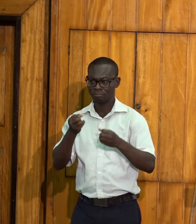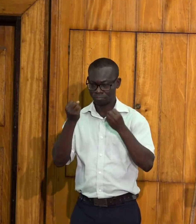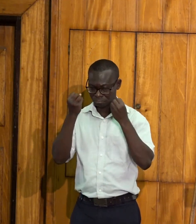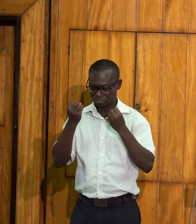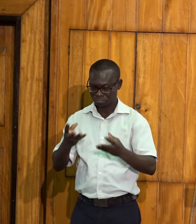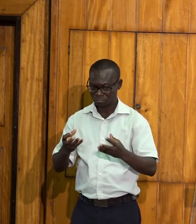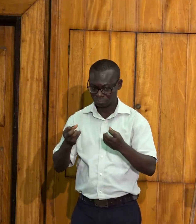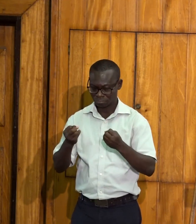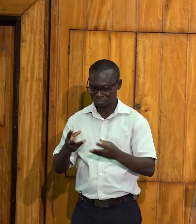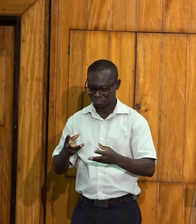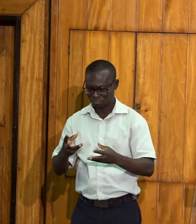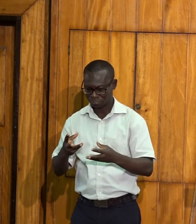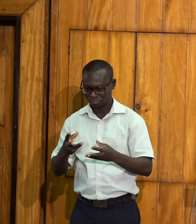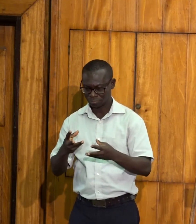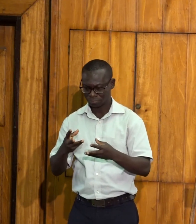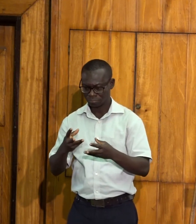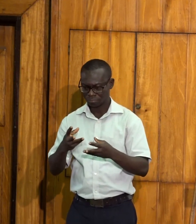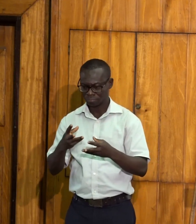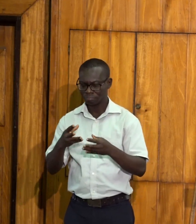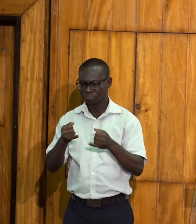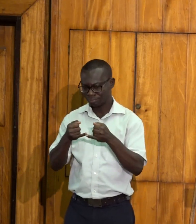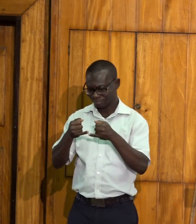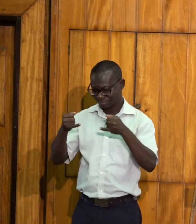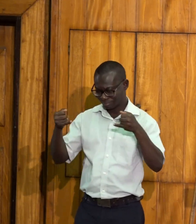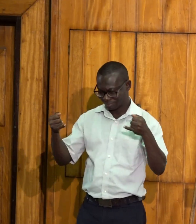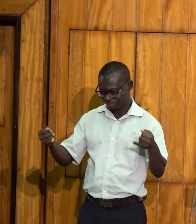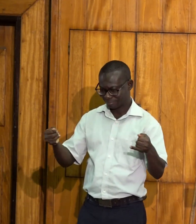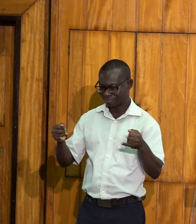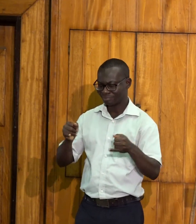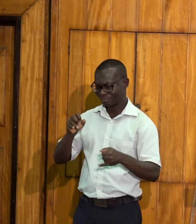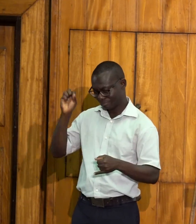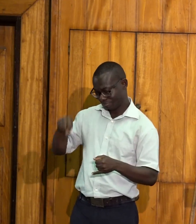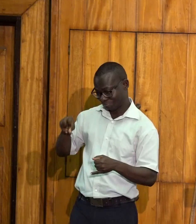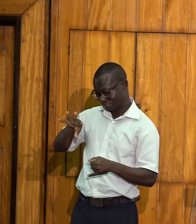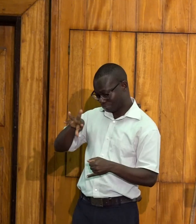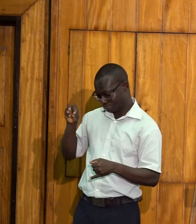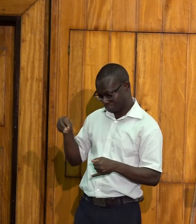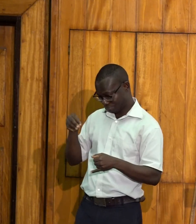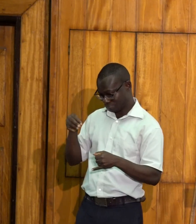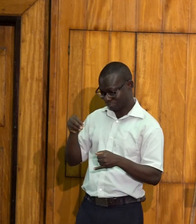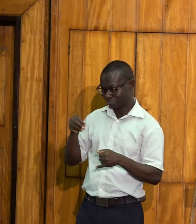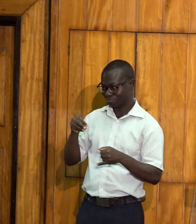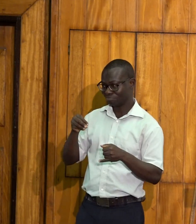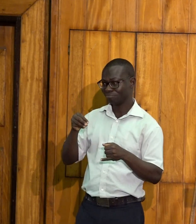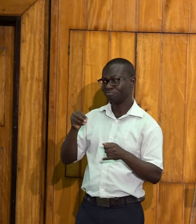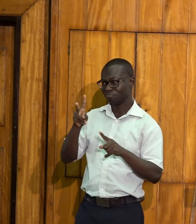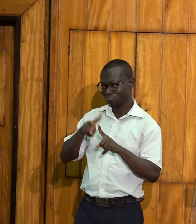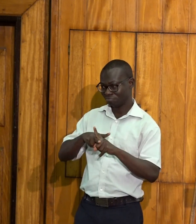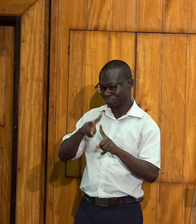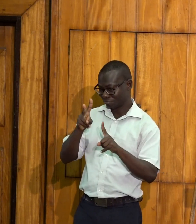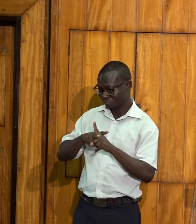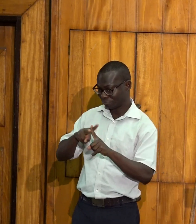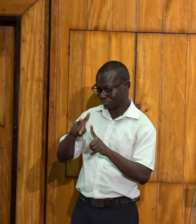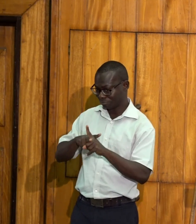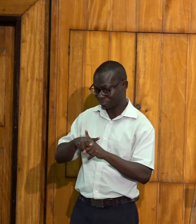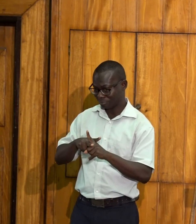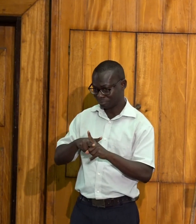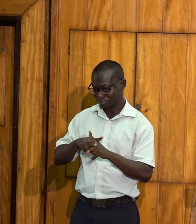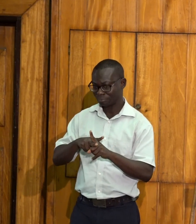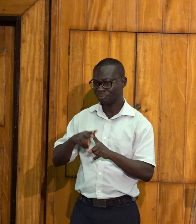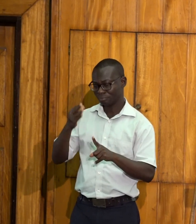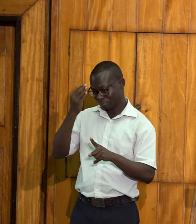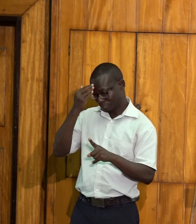the model which is aligned to what South Africa is implementing. As you may know, that South Africa